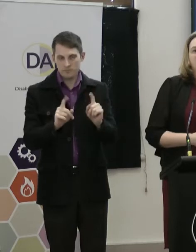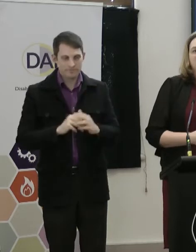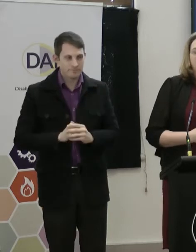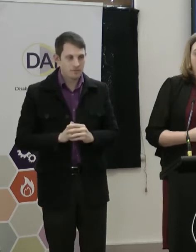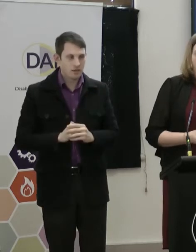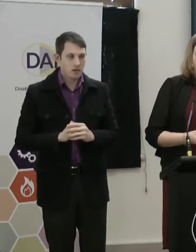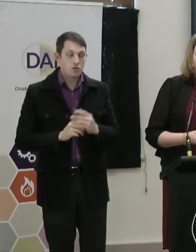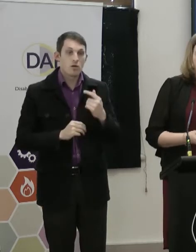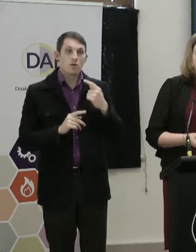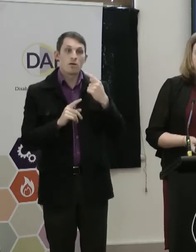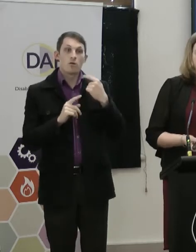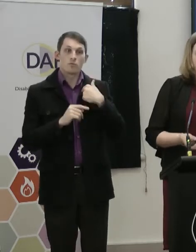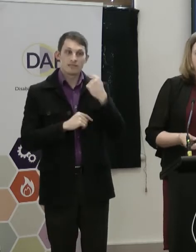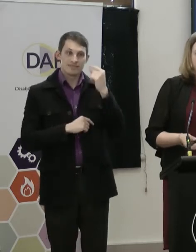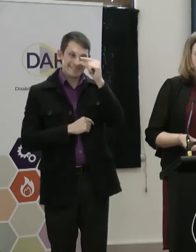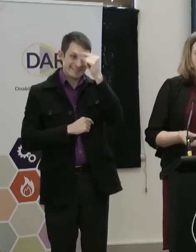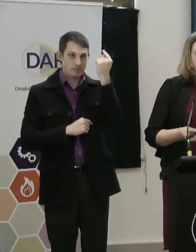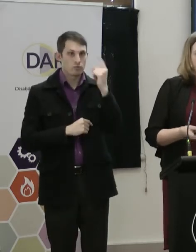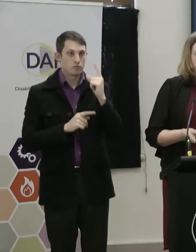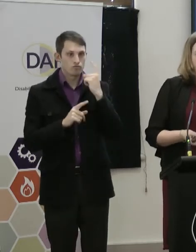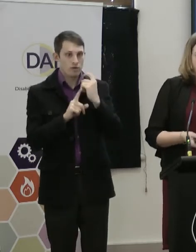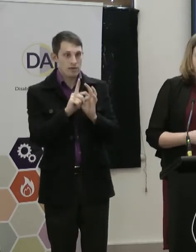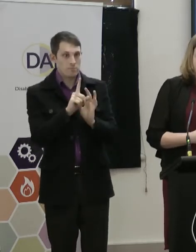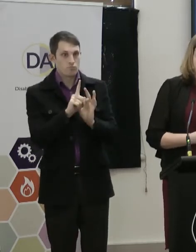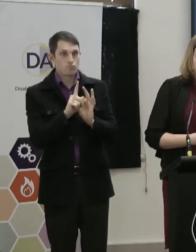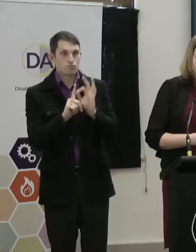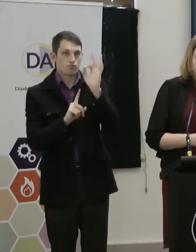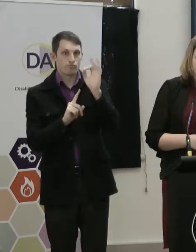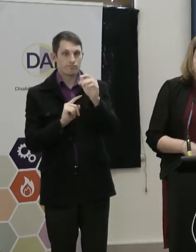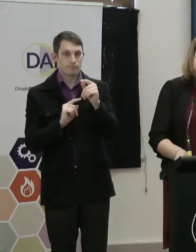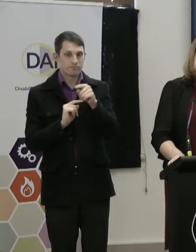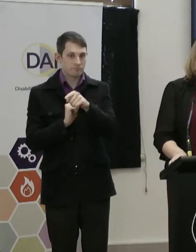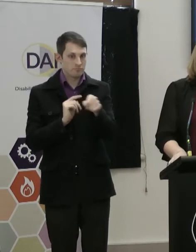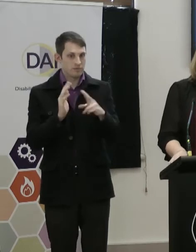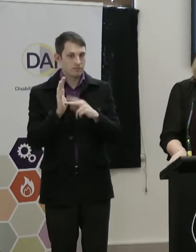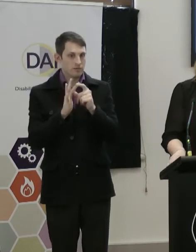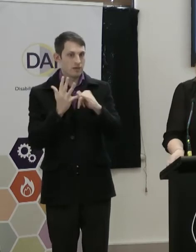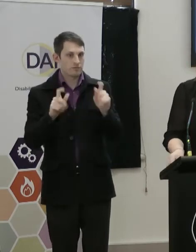of trying to improve the skills and knowledge of the NDIS service providers out there.